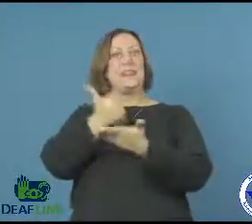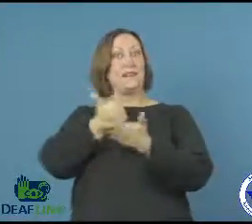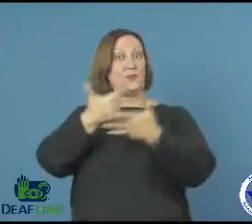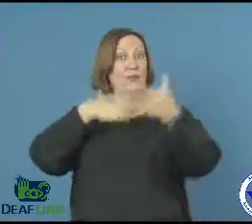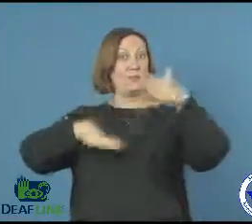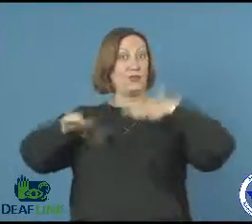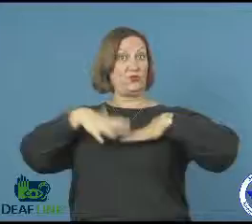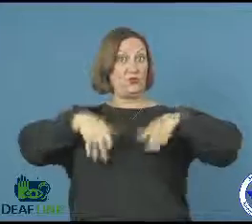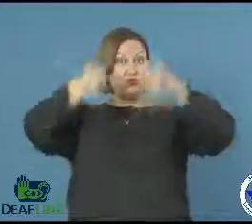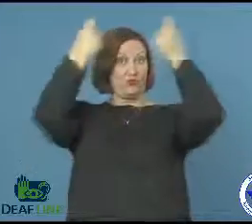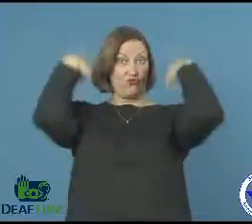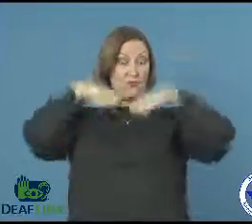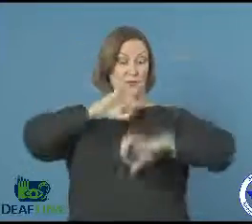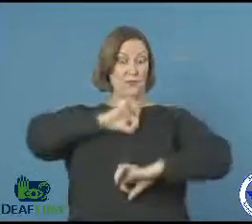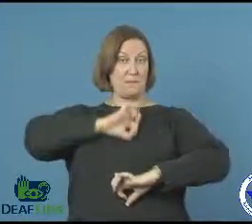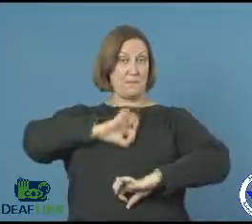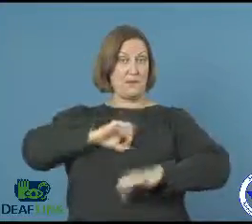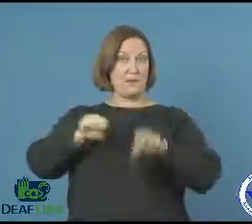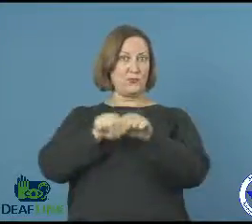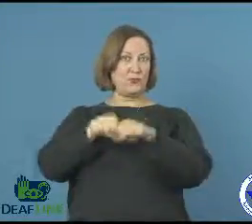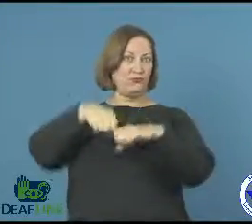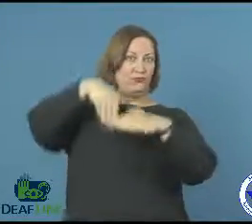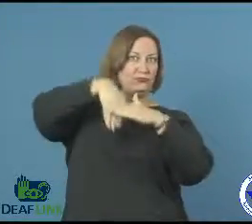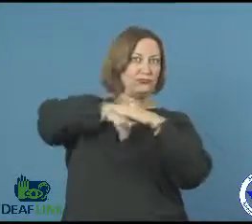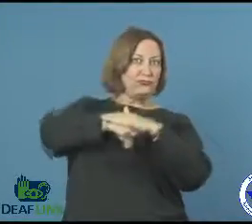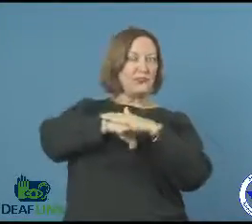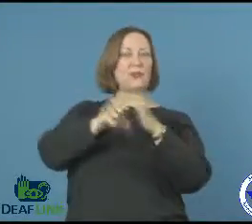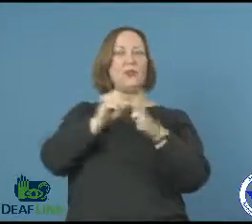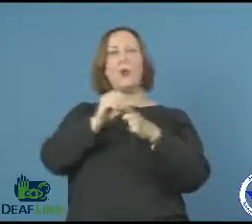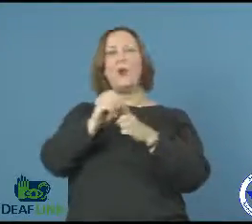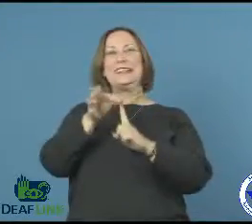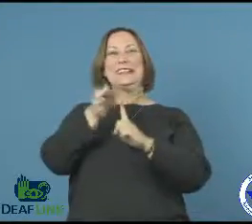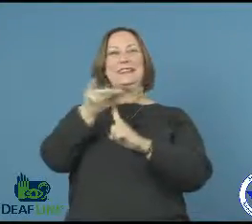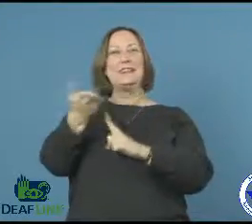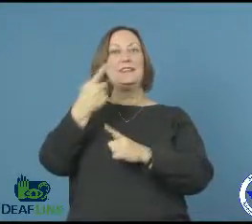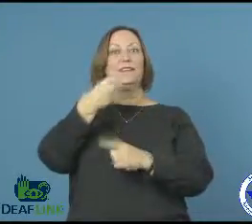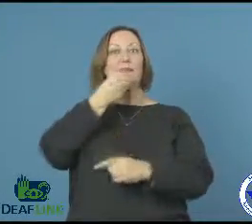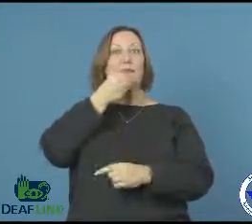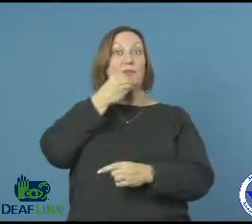dressing aids, drinking straws, etc.?